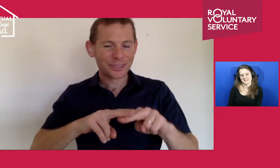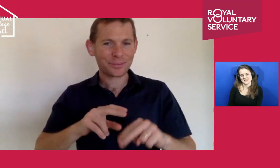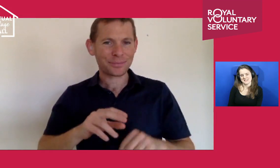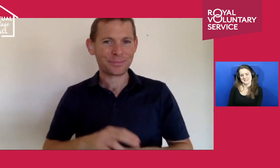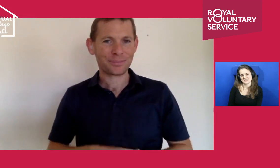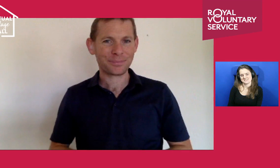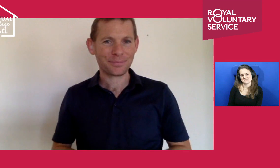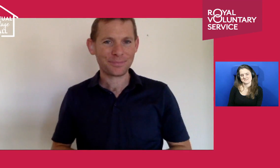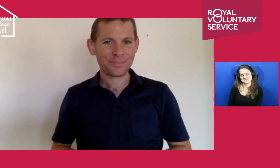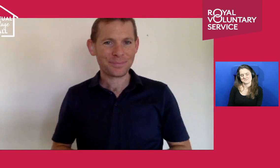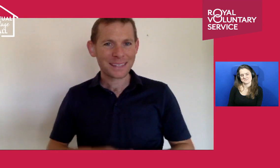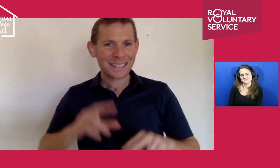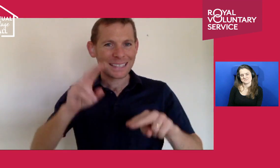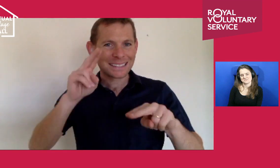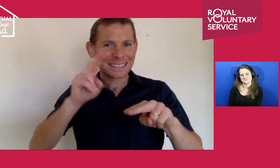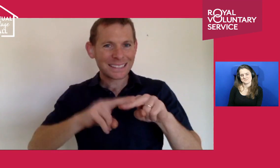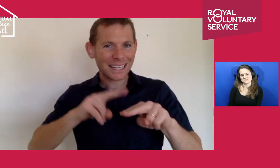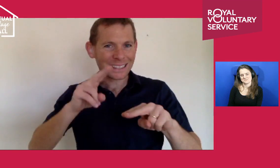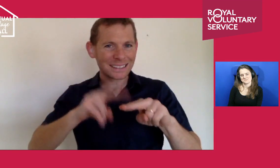daddy,